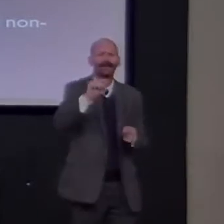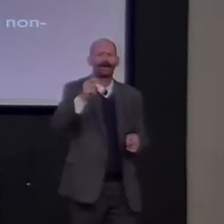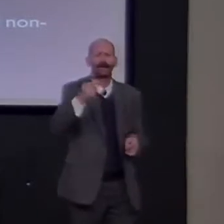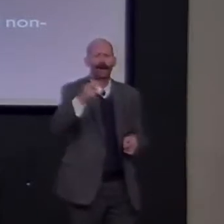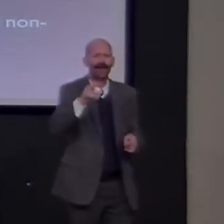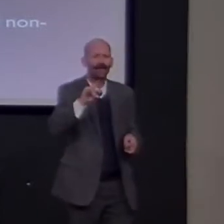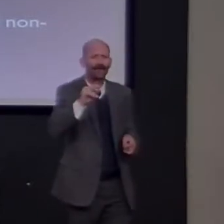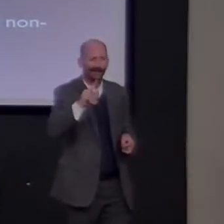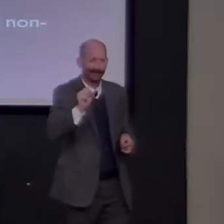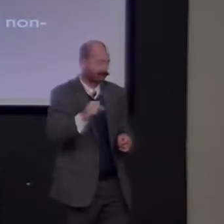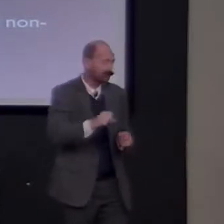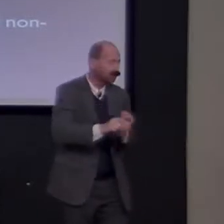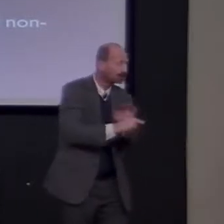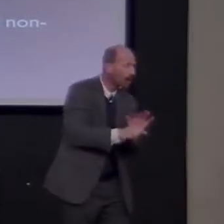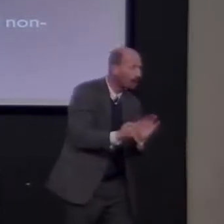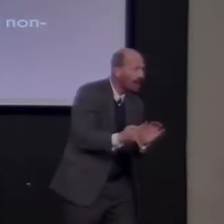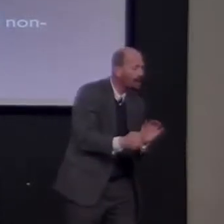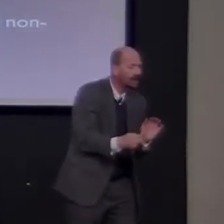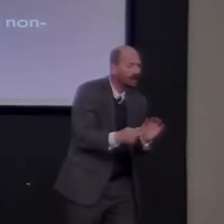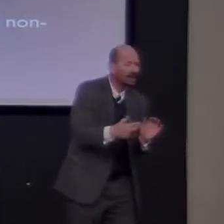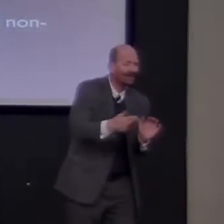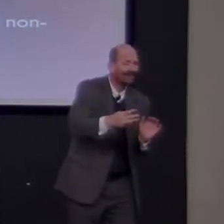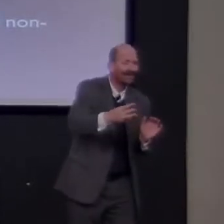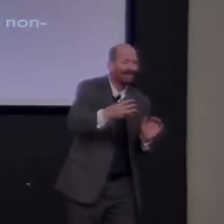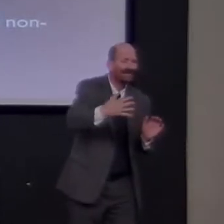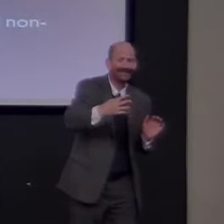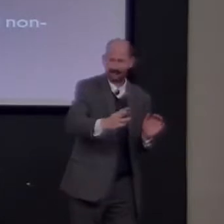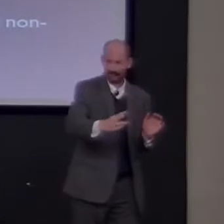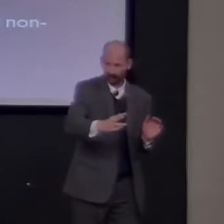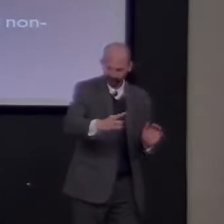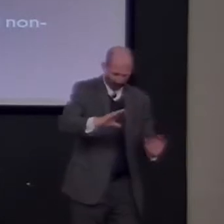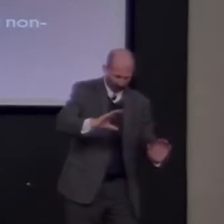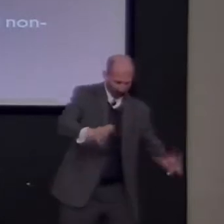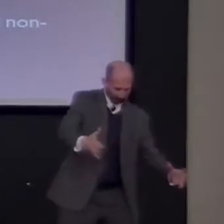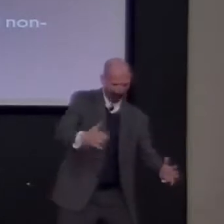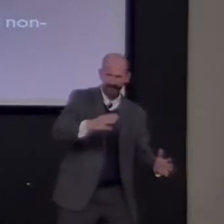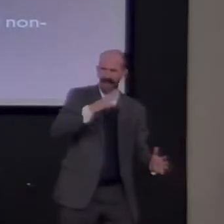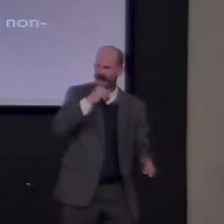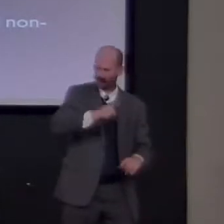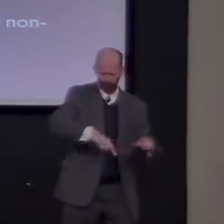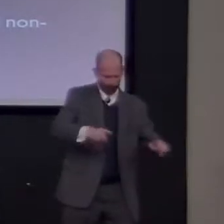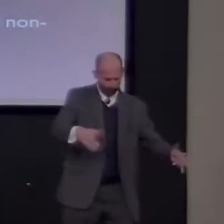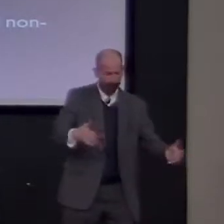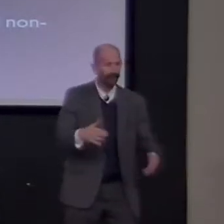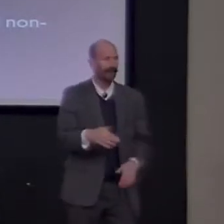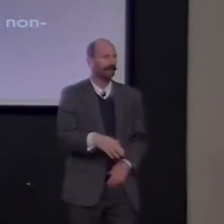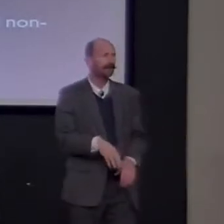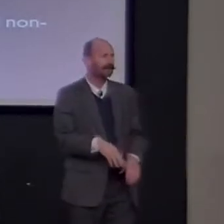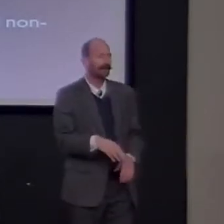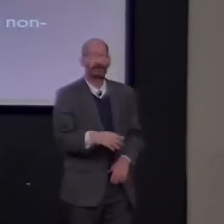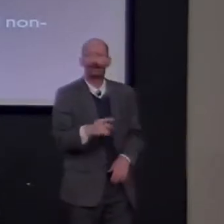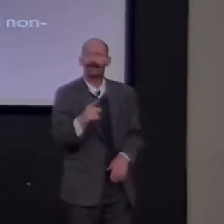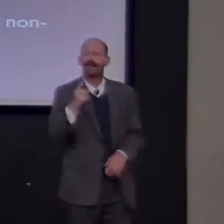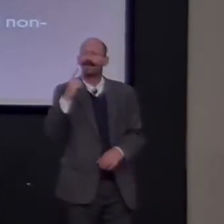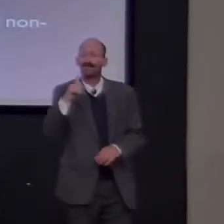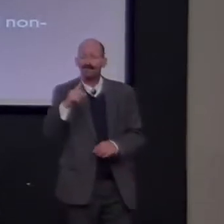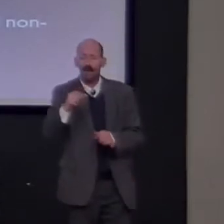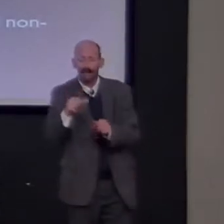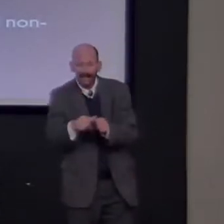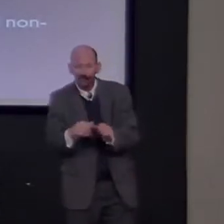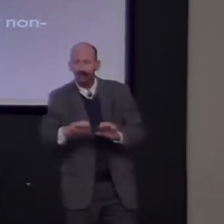1 to 6, so we made sure we had a large age coverage. There were between 175 and 225 children per